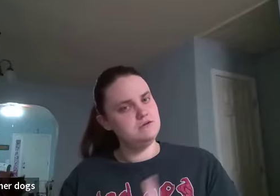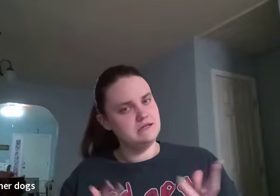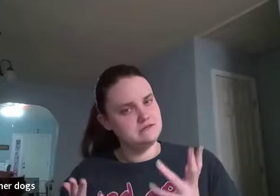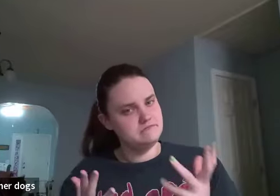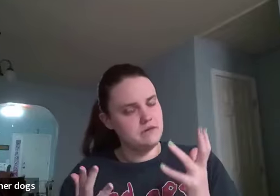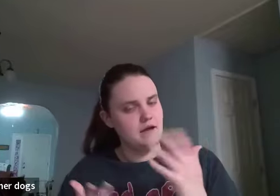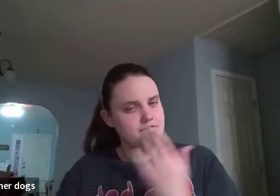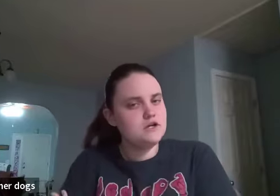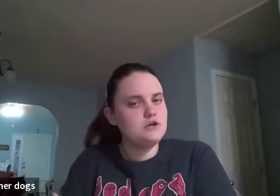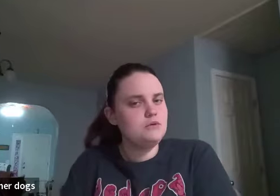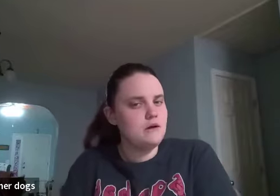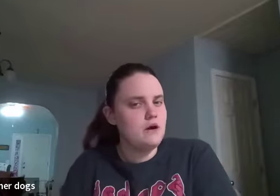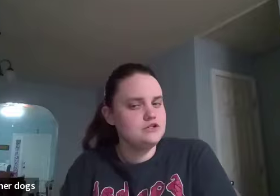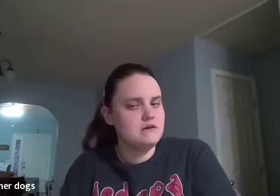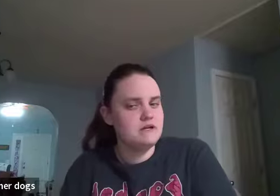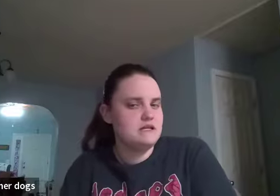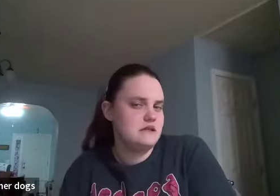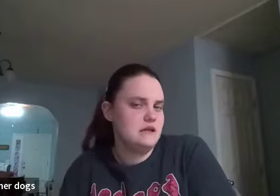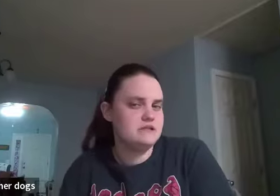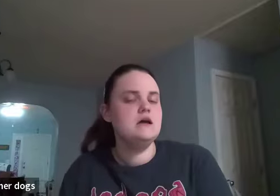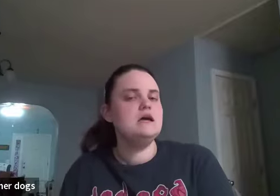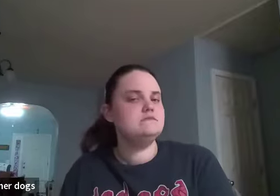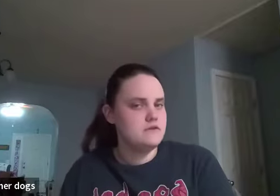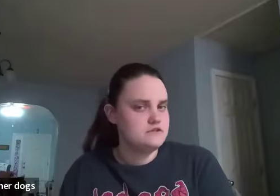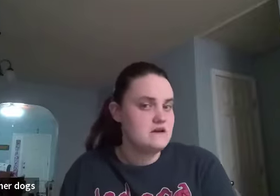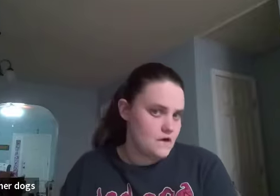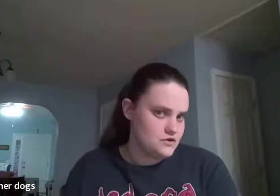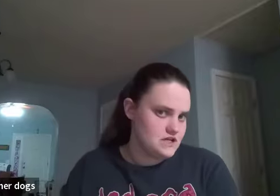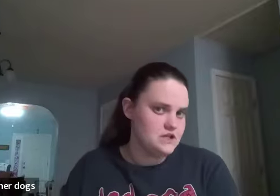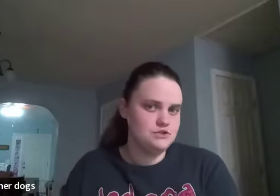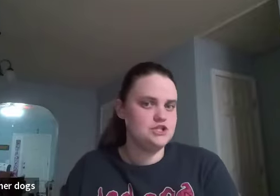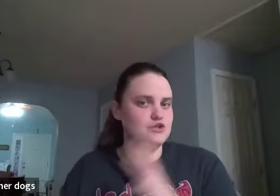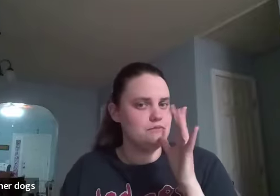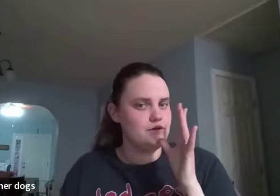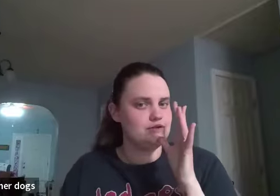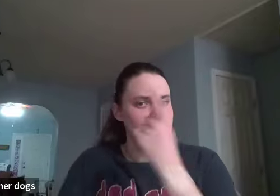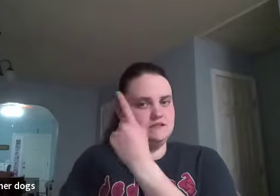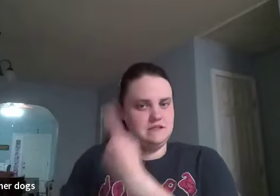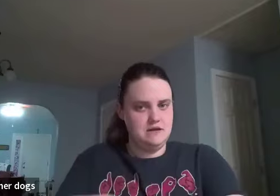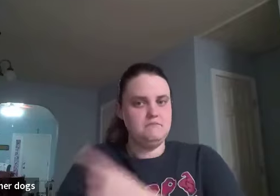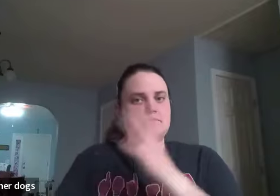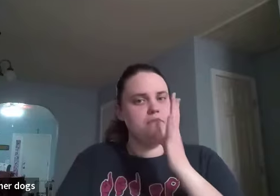do, and I figure you would understand what it is anyways. It's Mother's Day and Father's Day. You would just do Mother's Day,